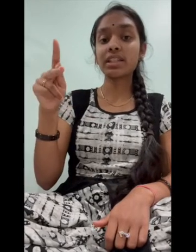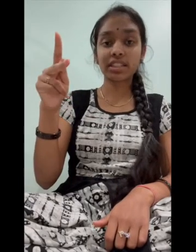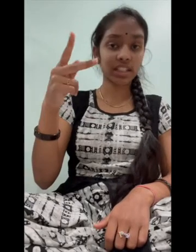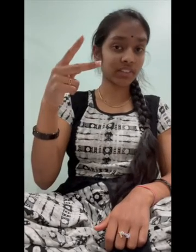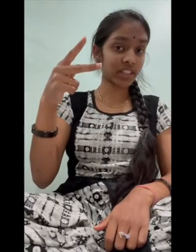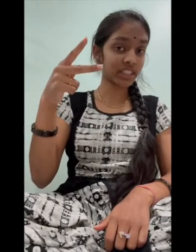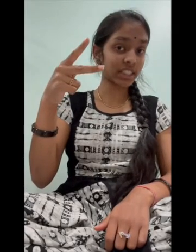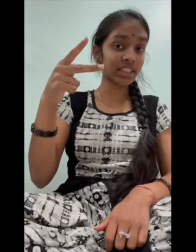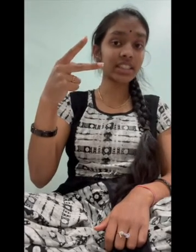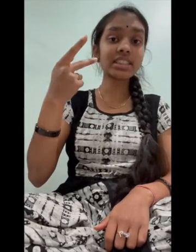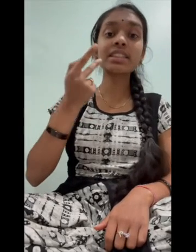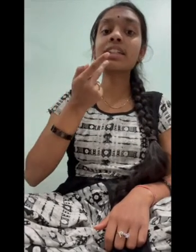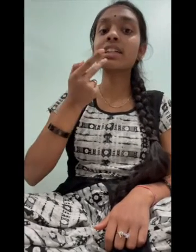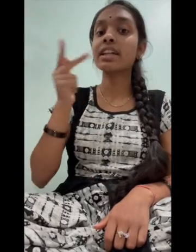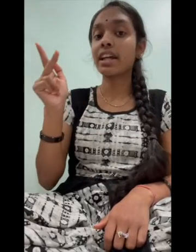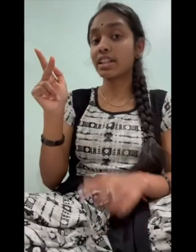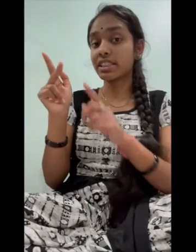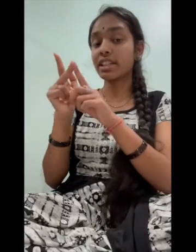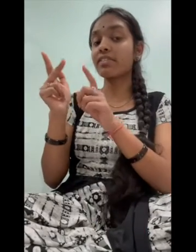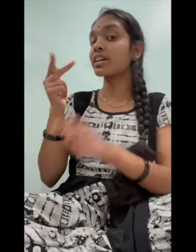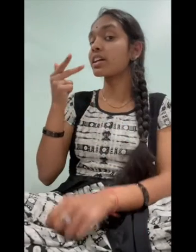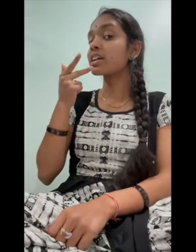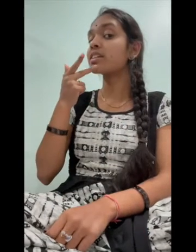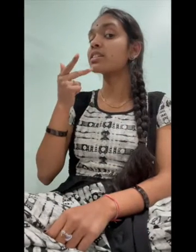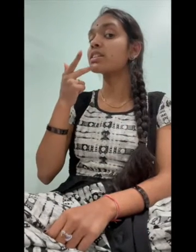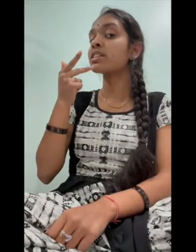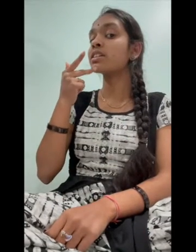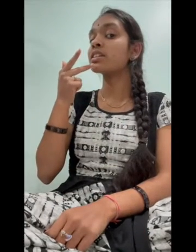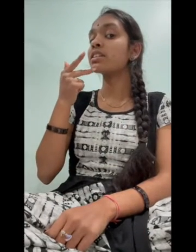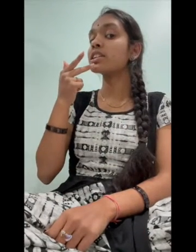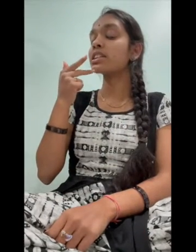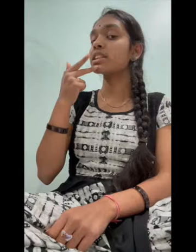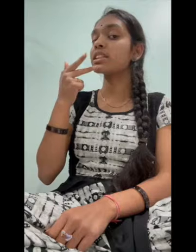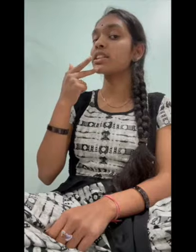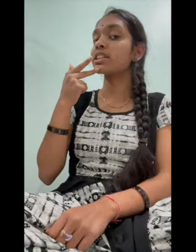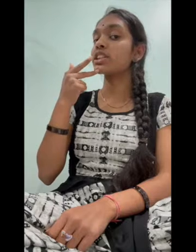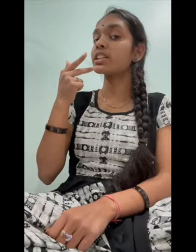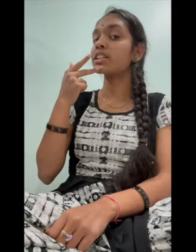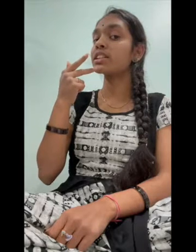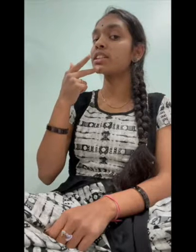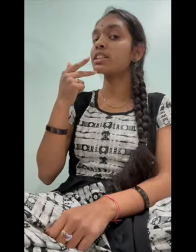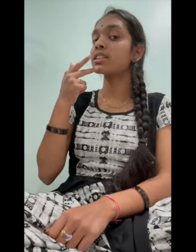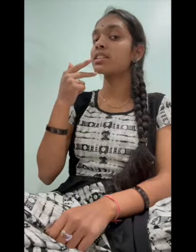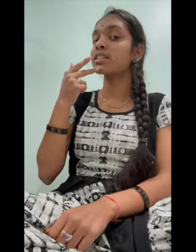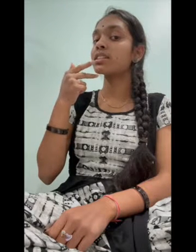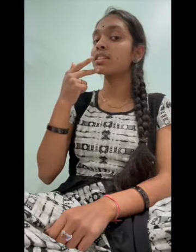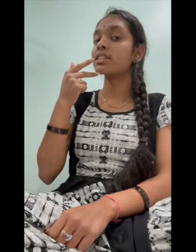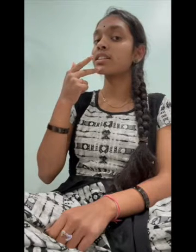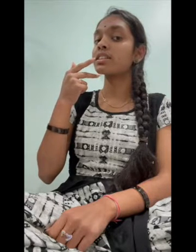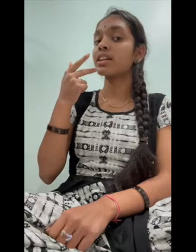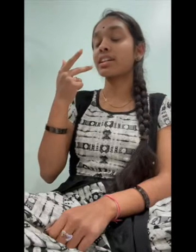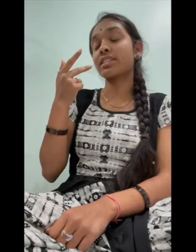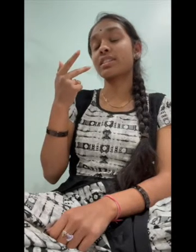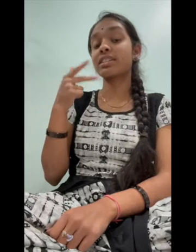Take your fingers like this. And your second finger should do this to your chin. I guess you could say